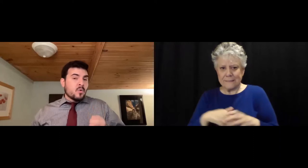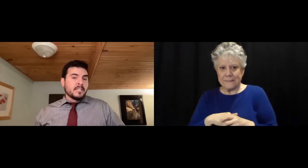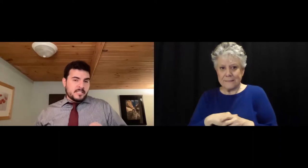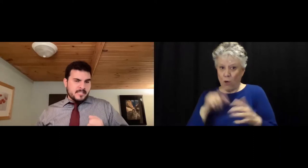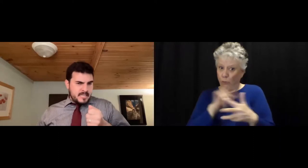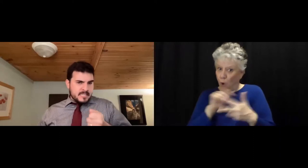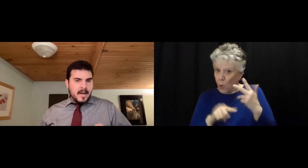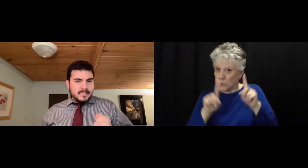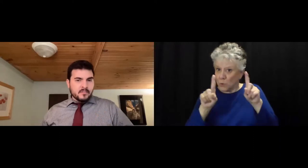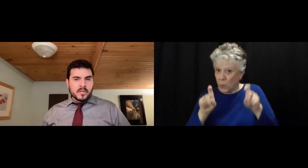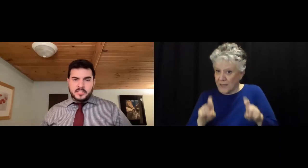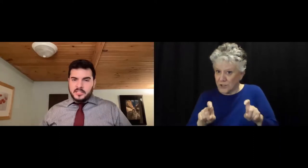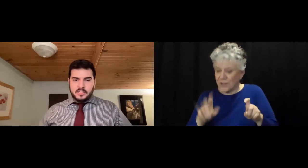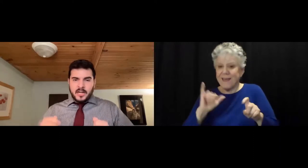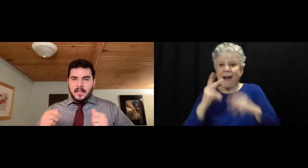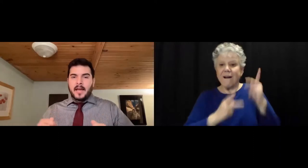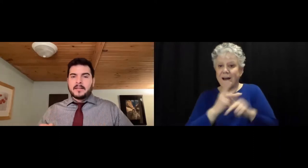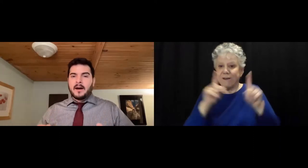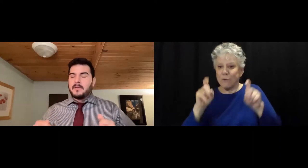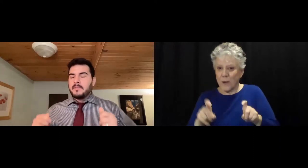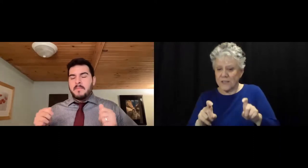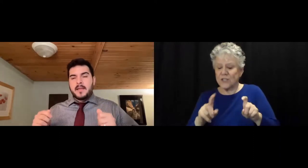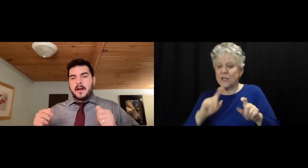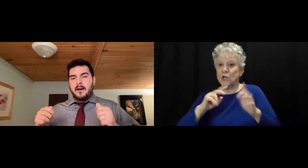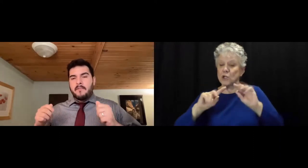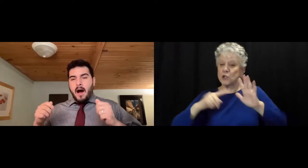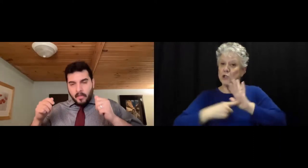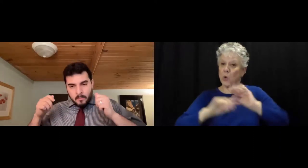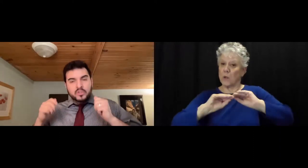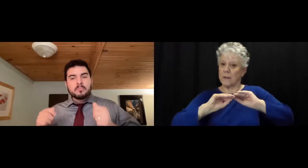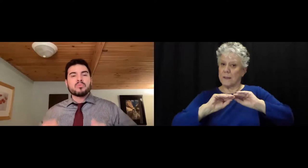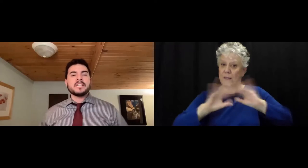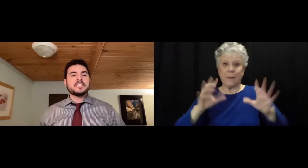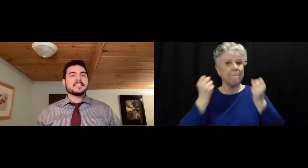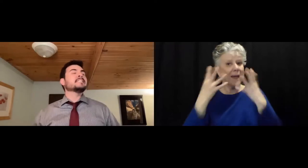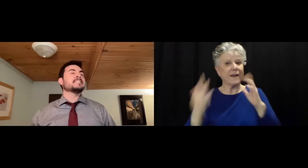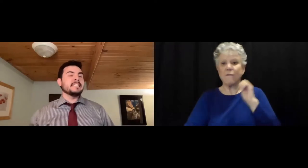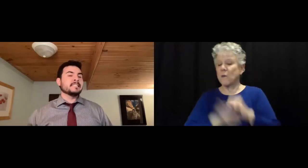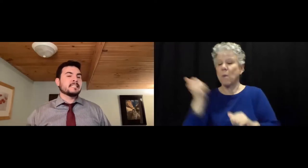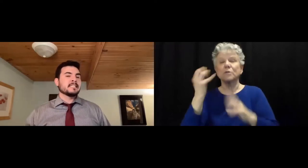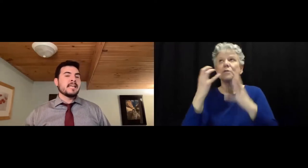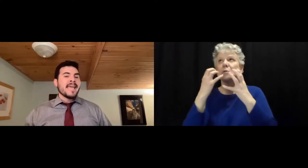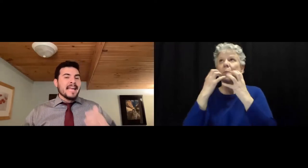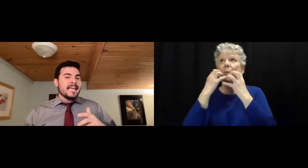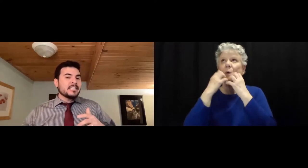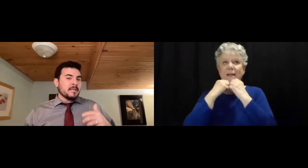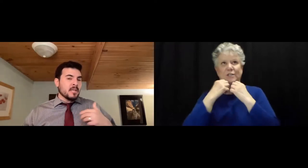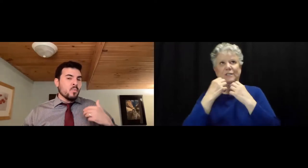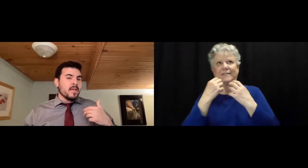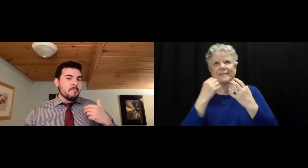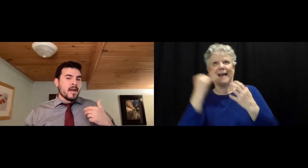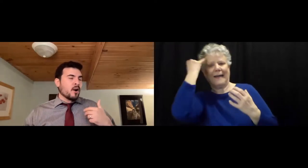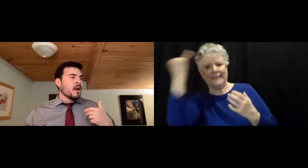These questions, these kinds of questions, shine a light on many of the most precious conceits and hidden